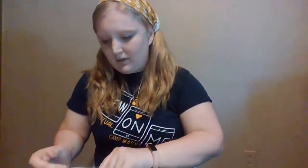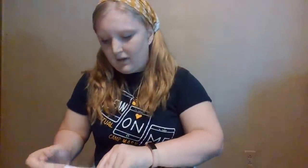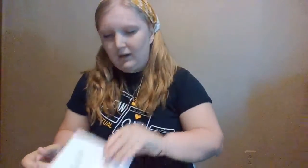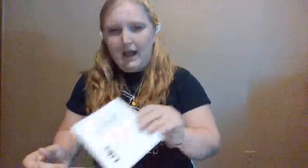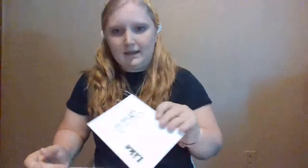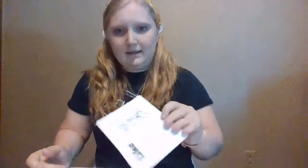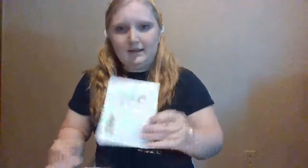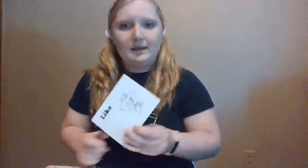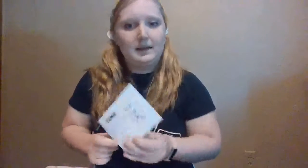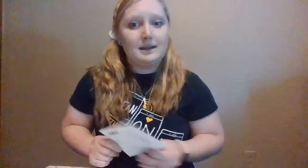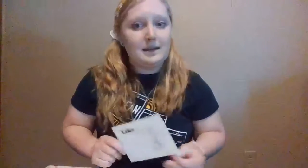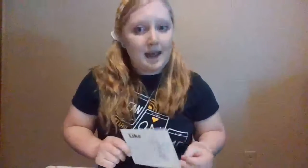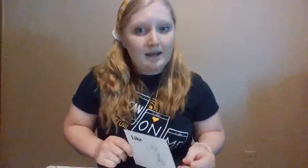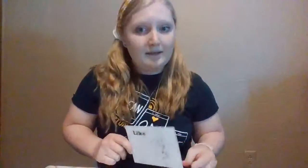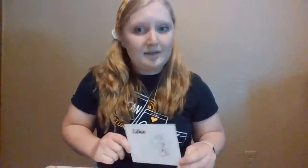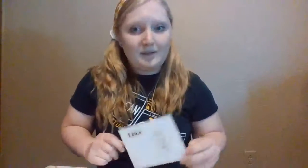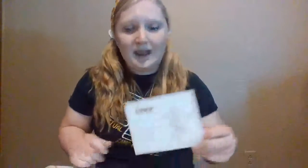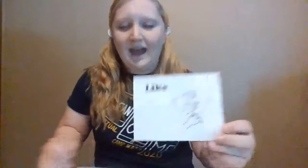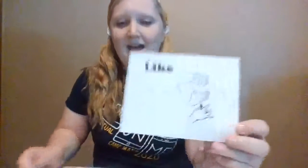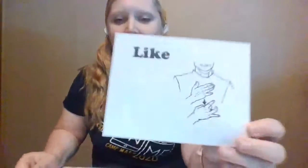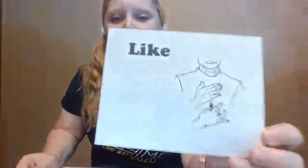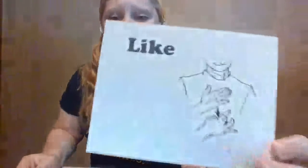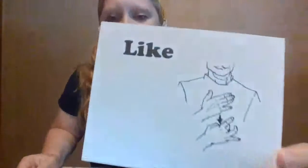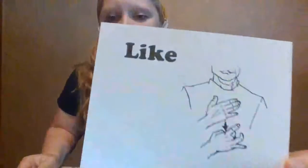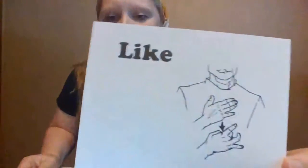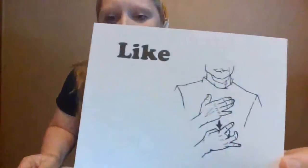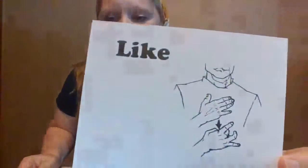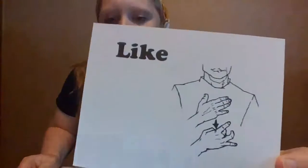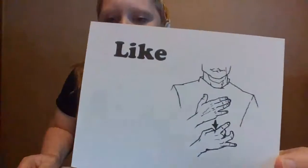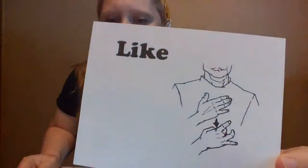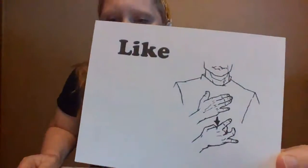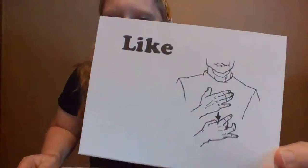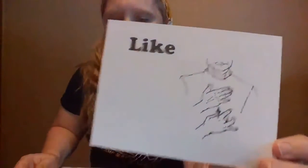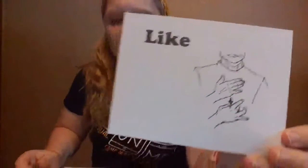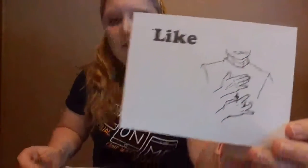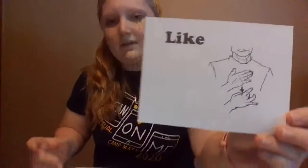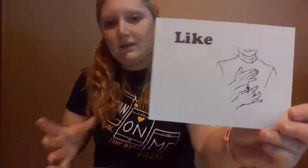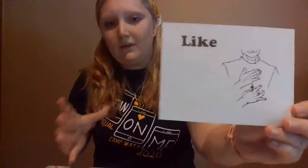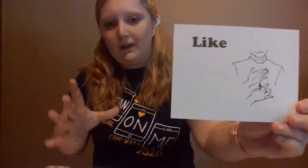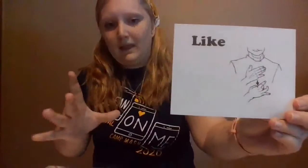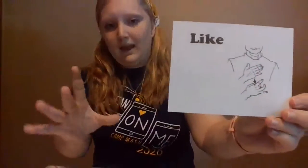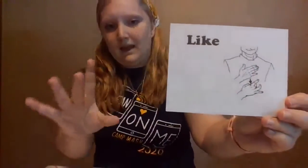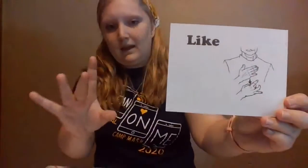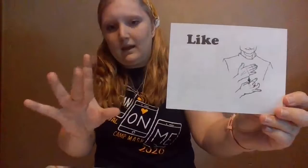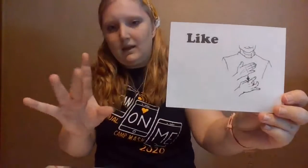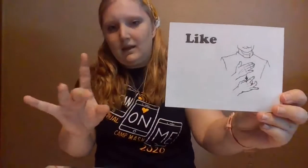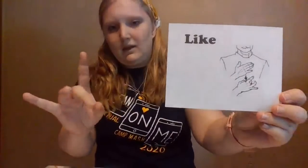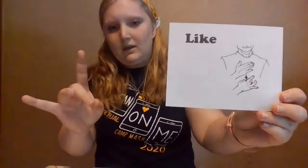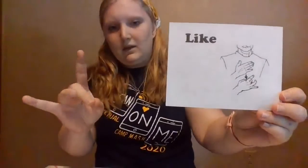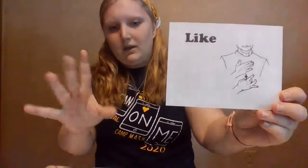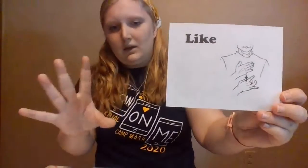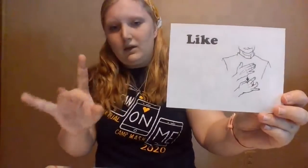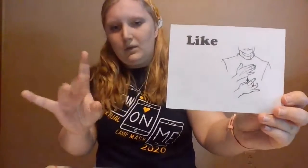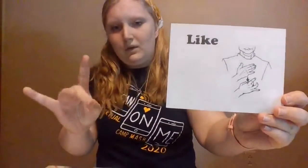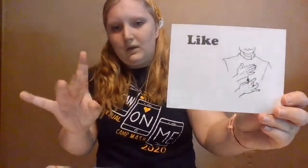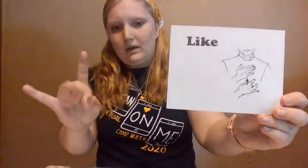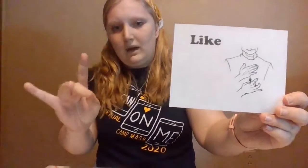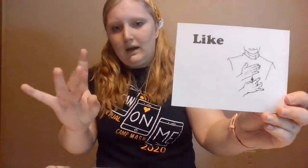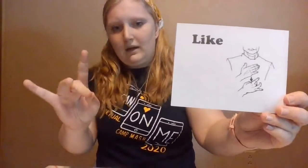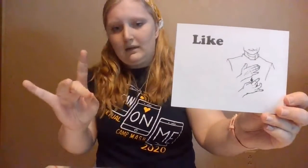All right. Next, we have like. So for like, you